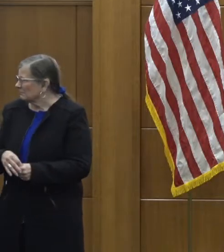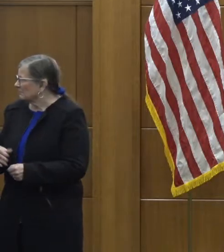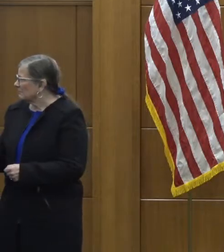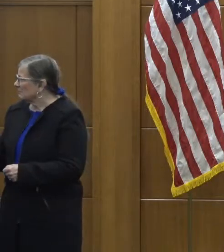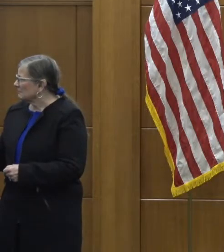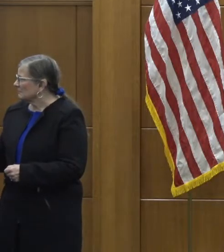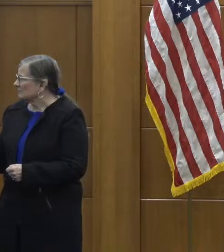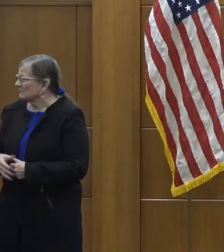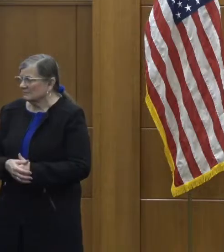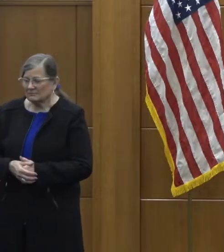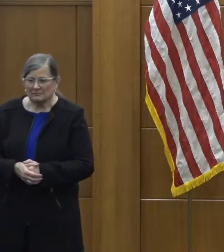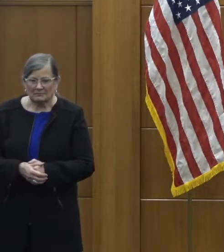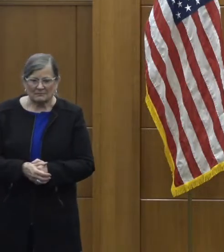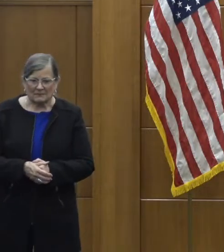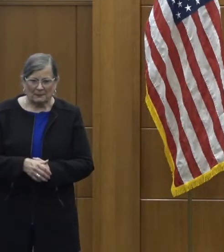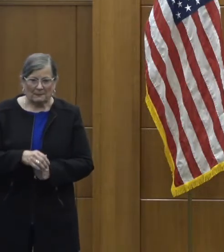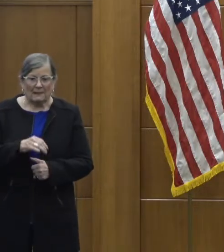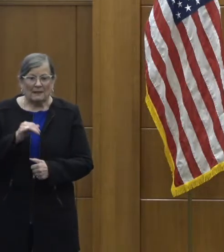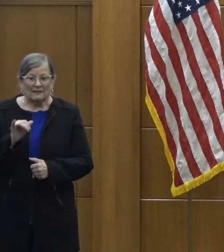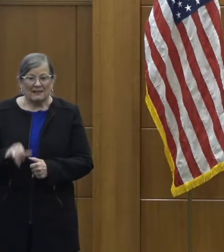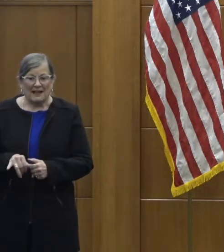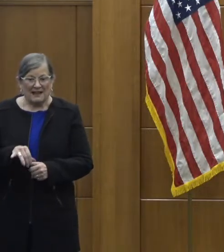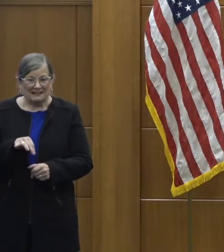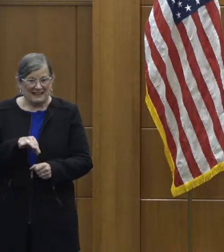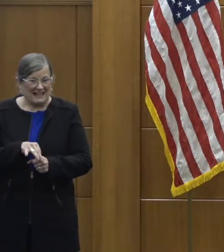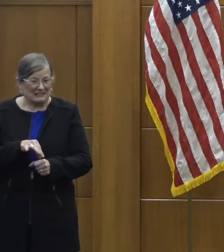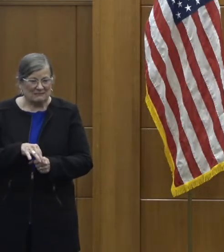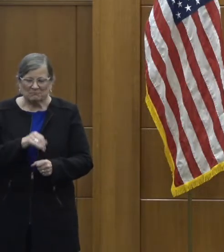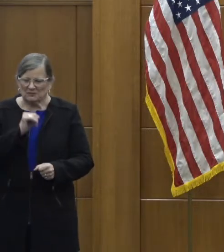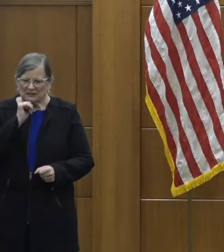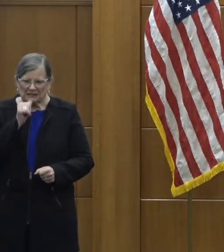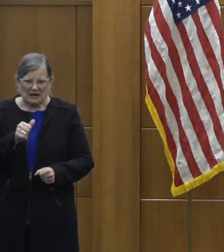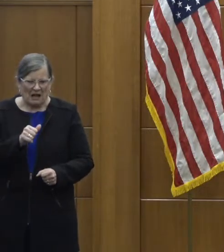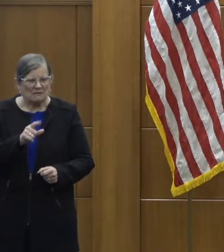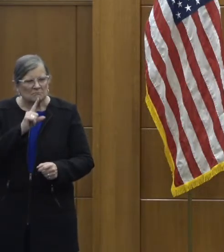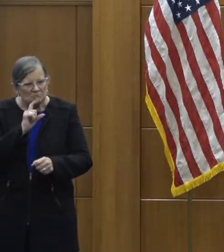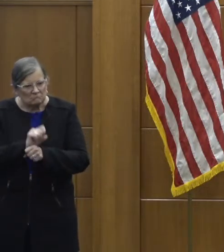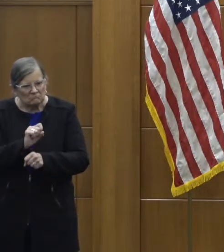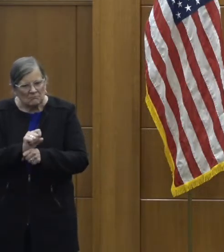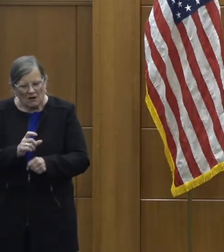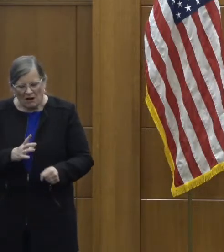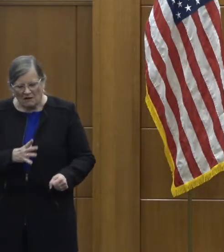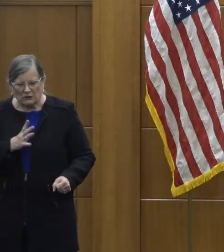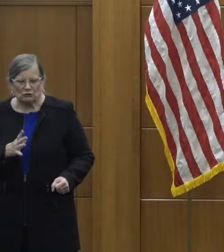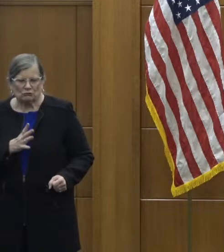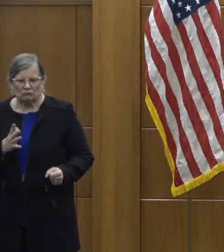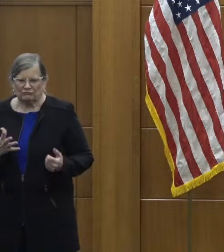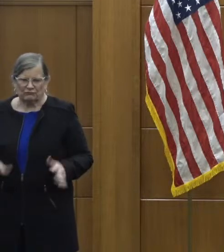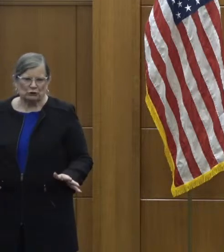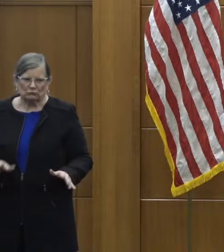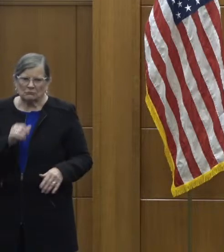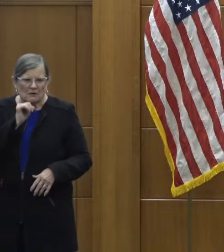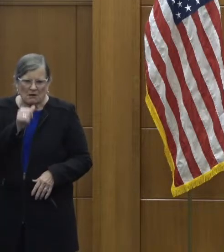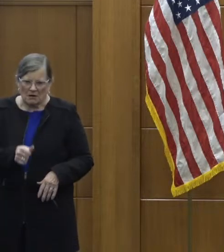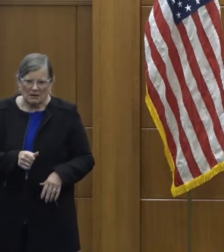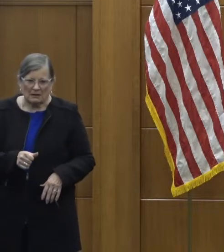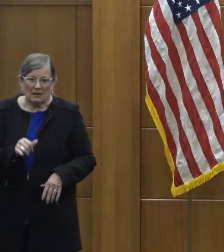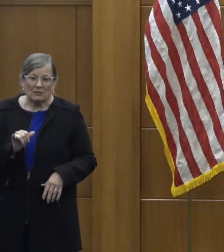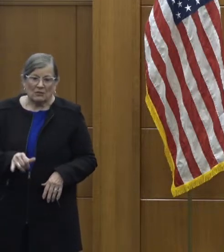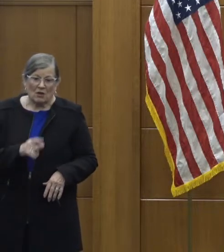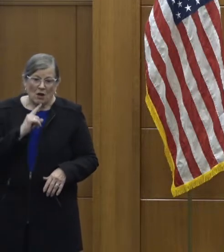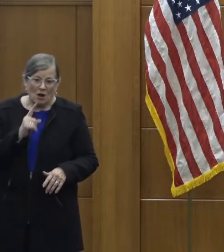Election night results are not official. They are entered by general registrars. They are published on Elect's website at